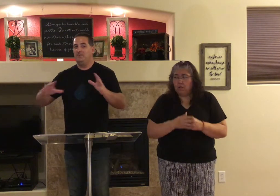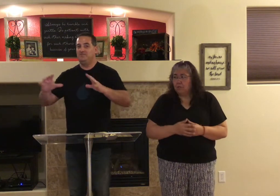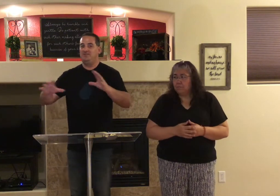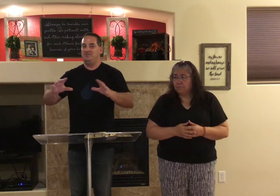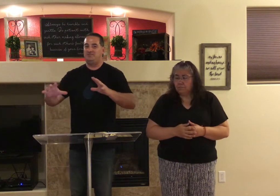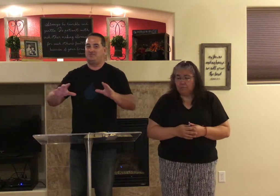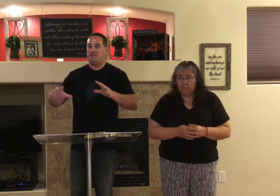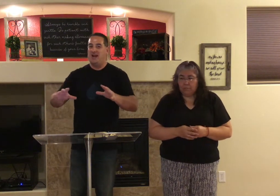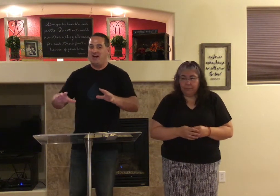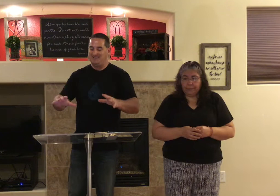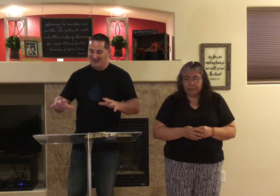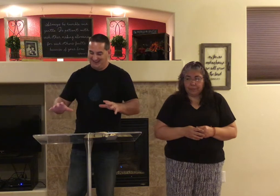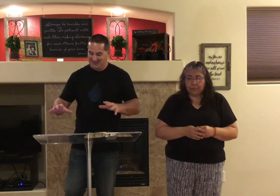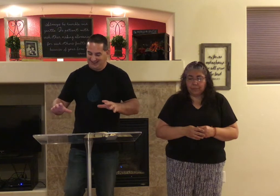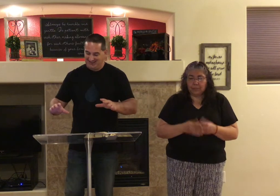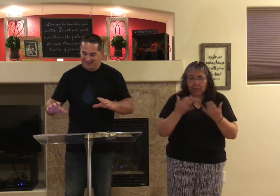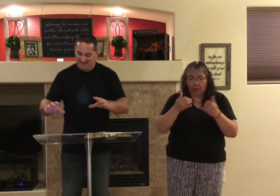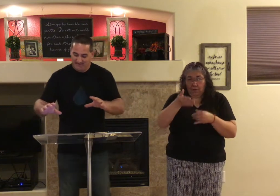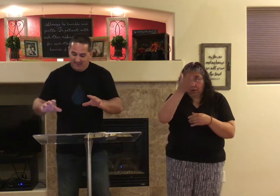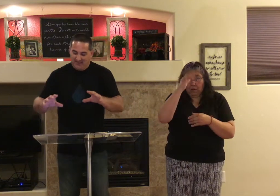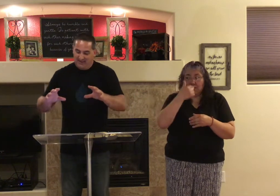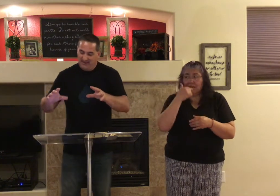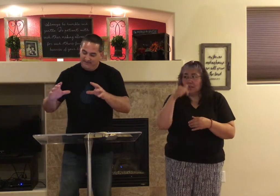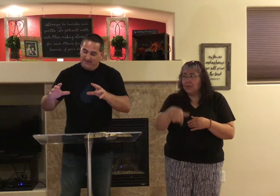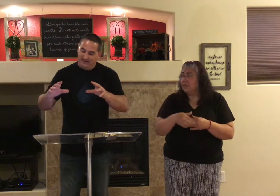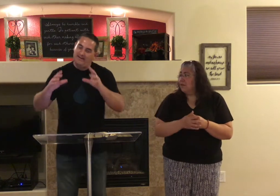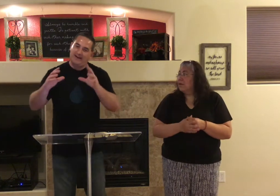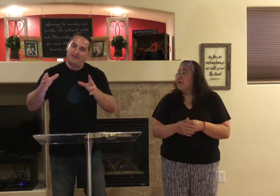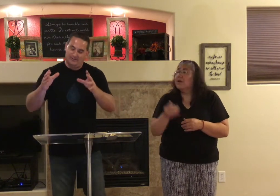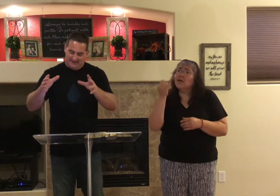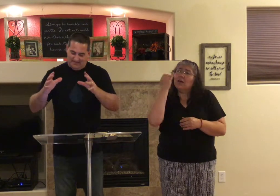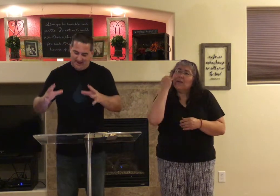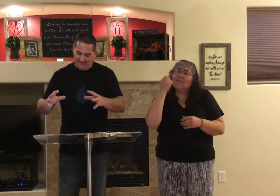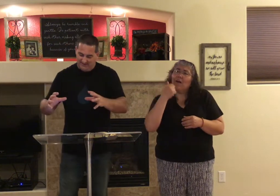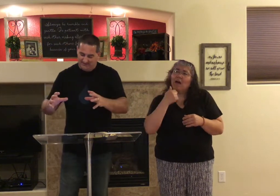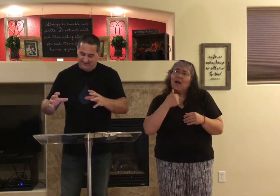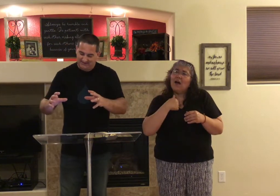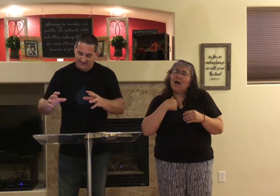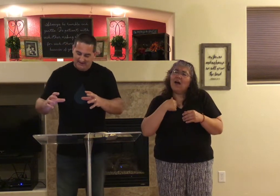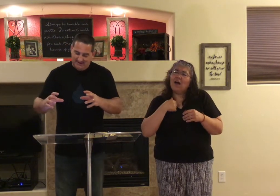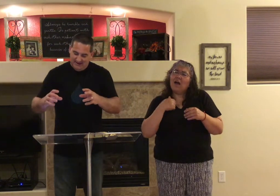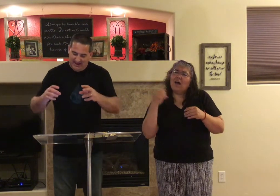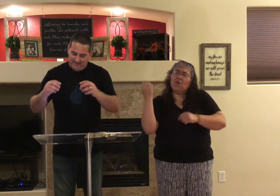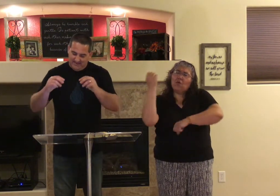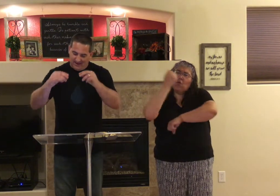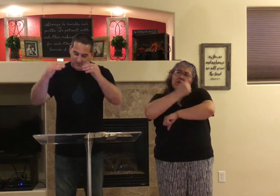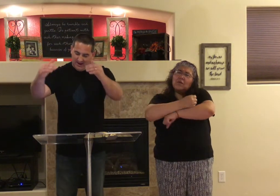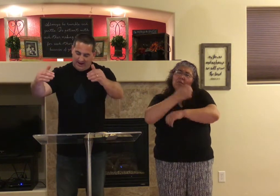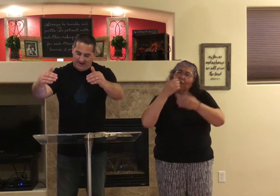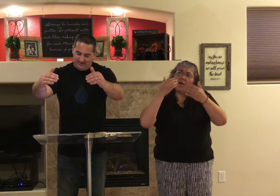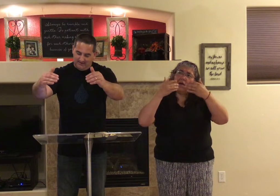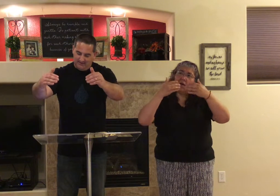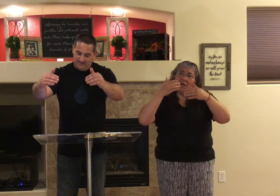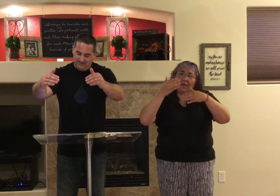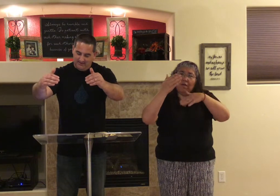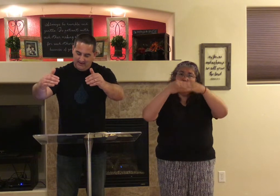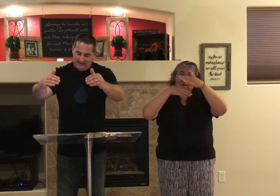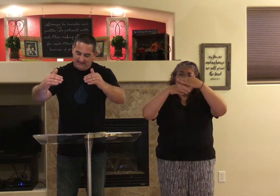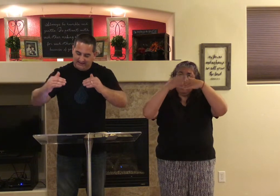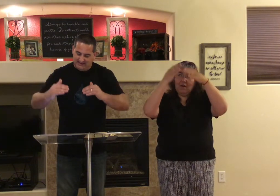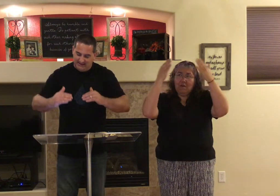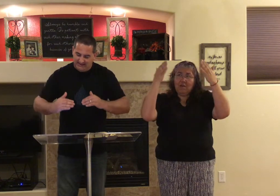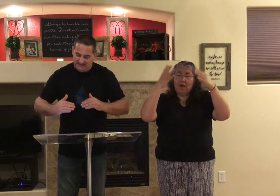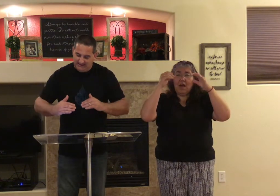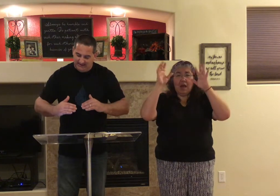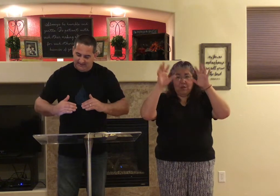So God says this. He says, if I close up heavens and there rain